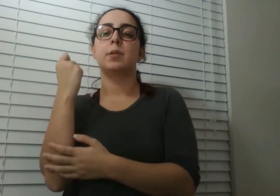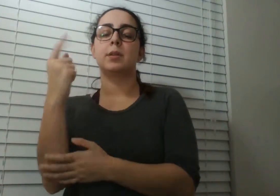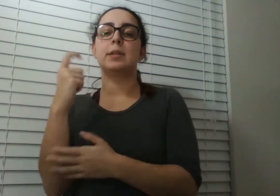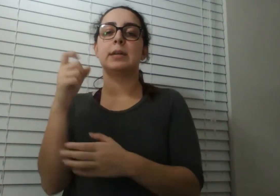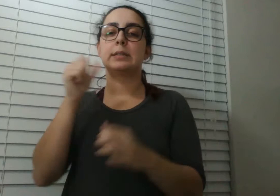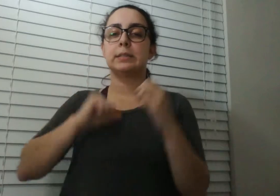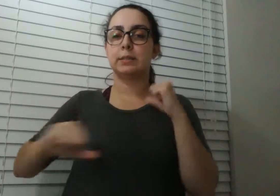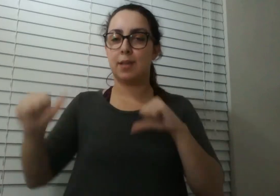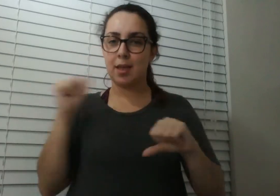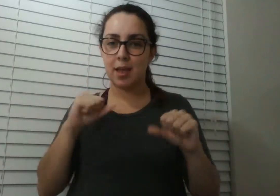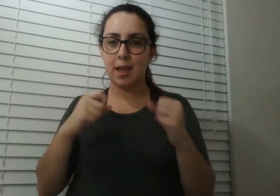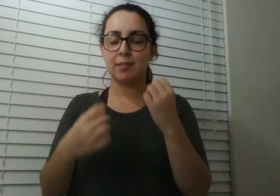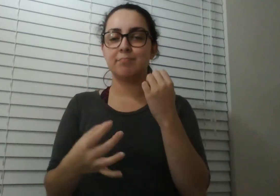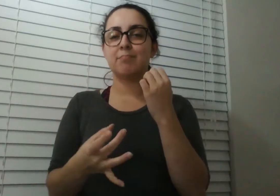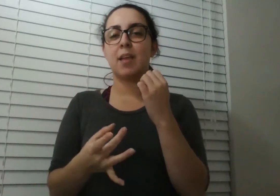More information about Sloan at